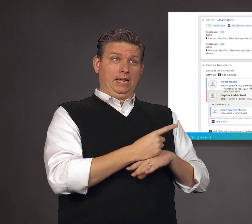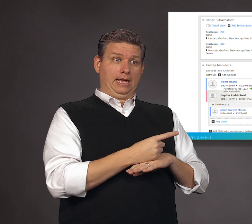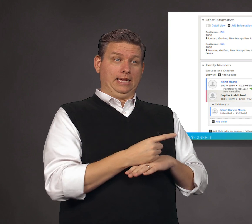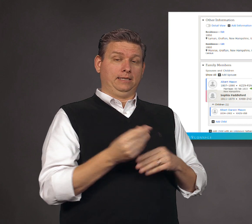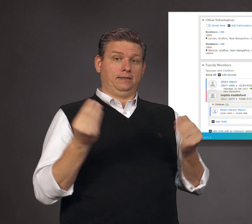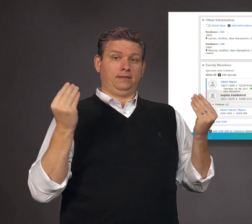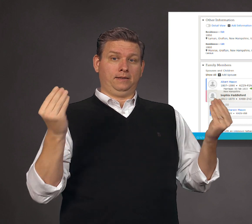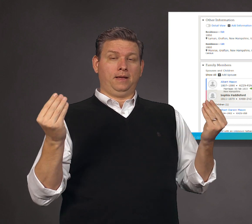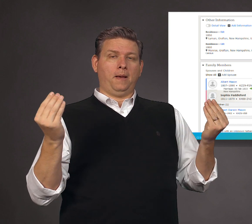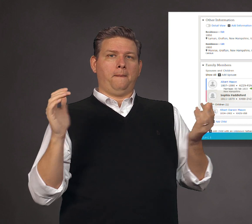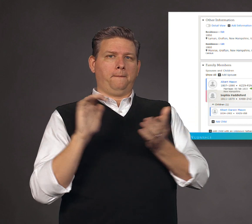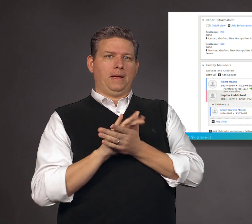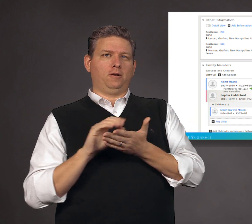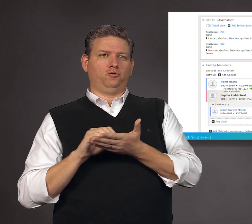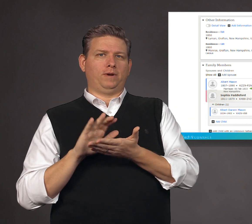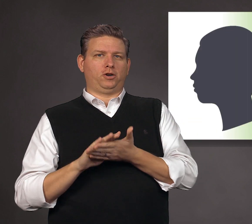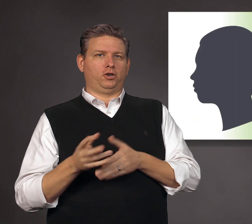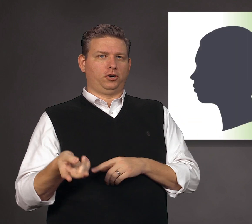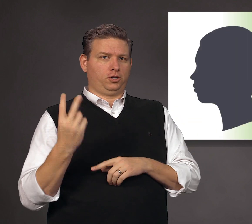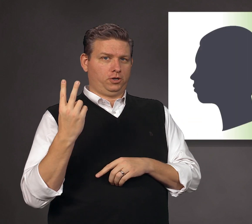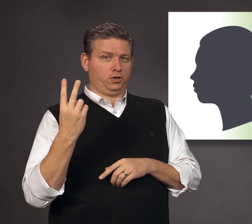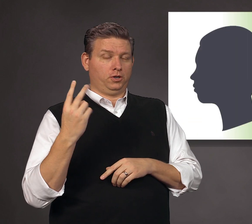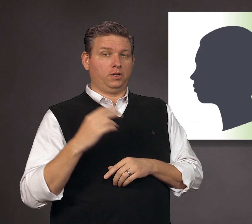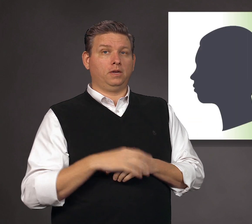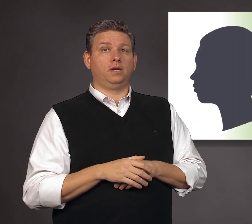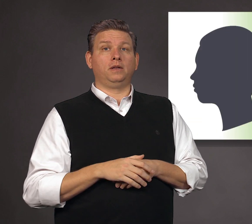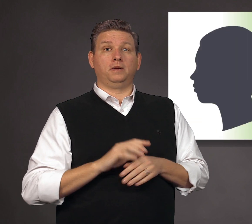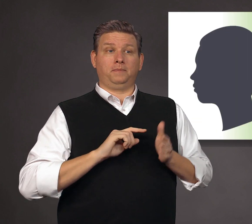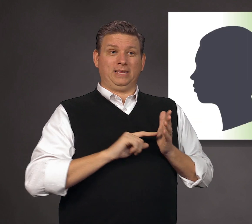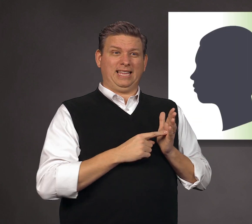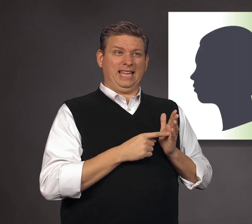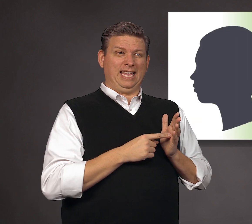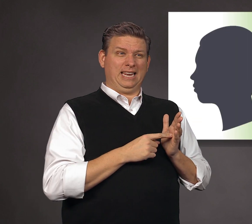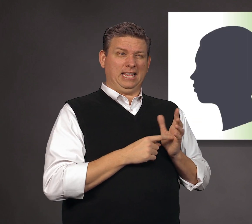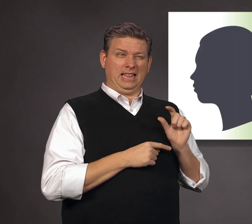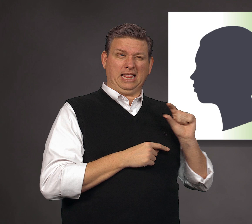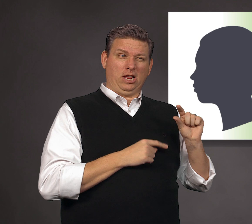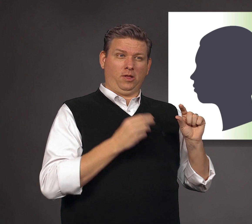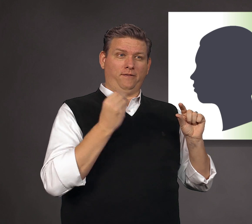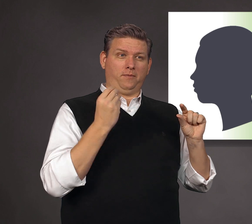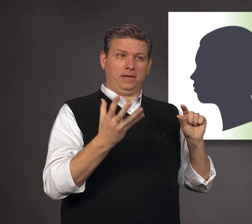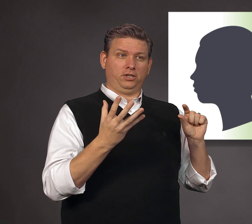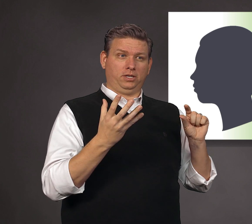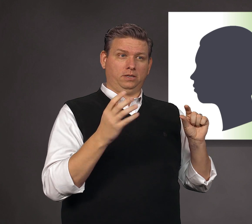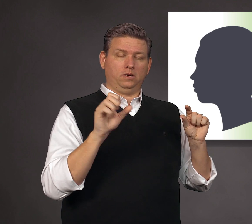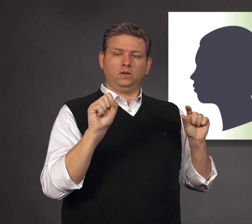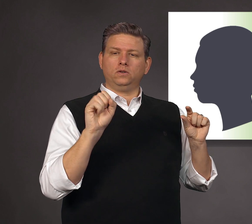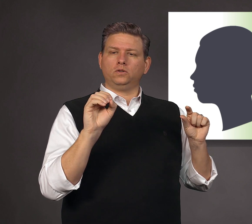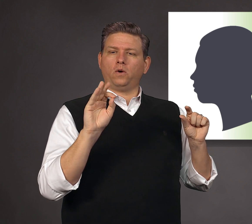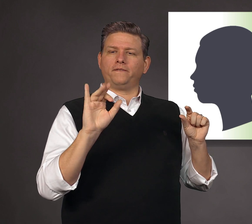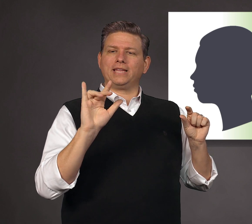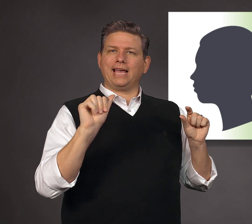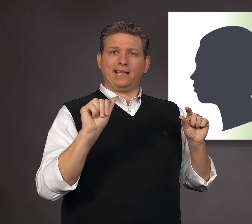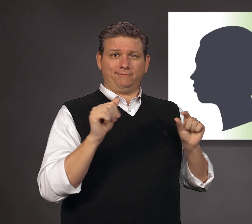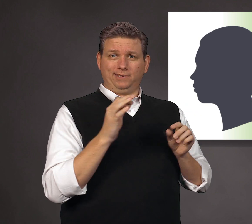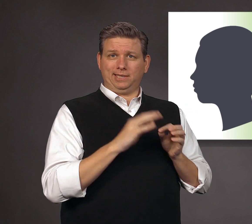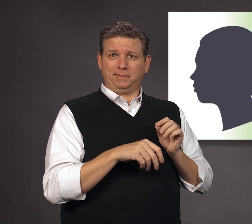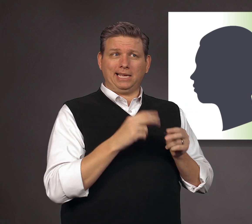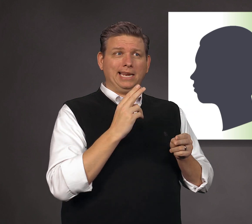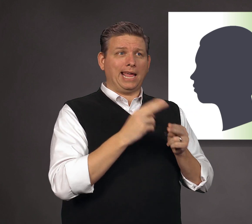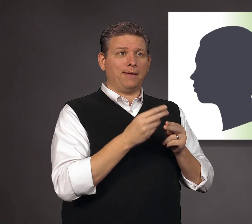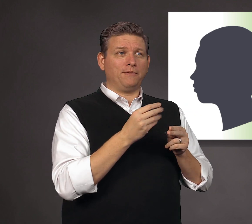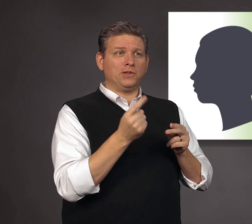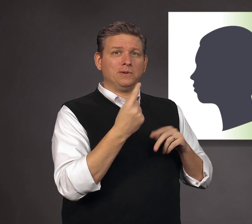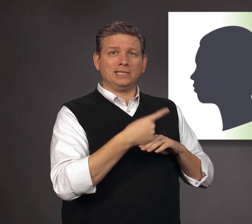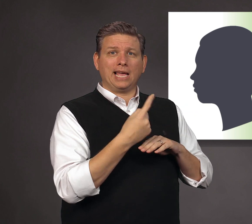marriage record. When we began, we had minimal information. Sophia was simply a name with a few dates on a page.